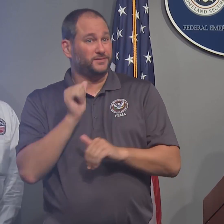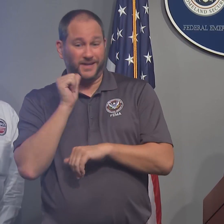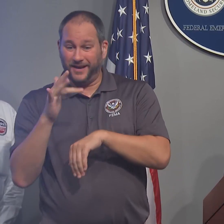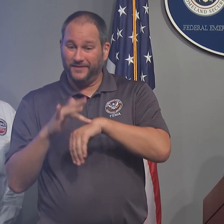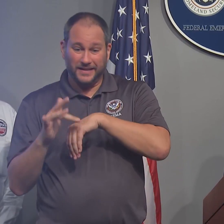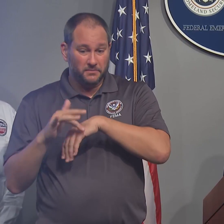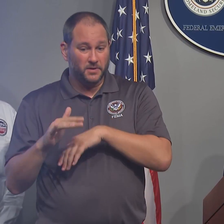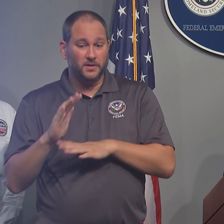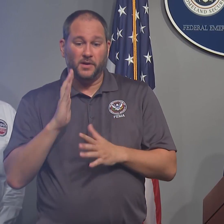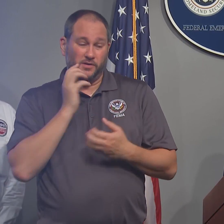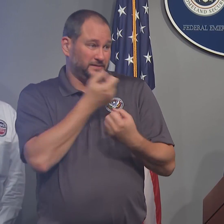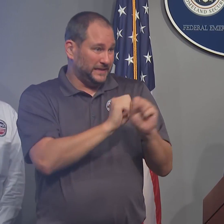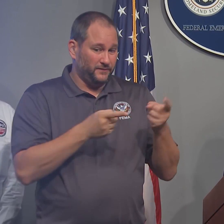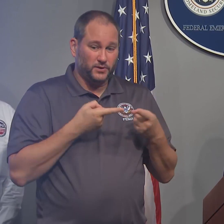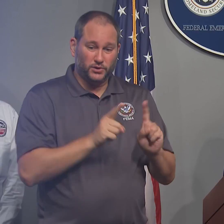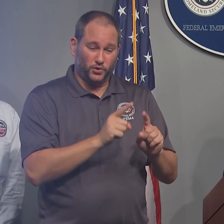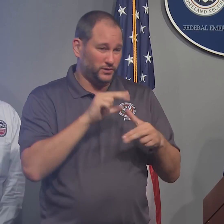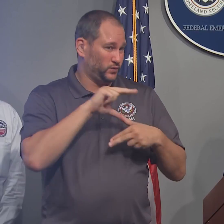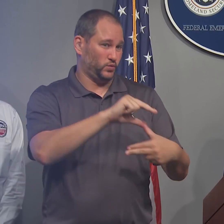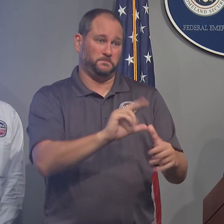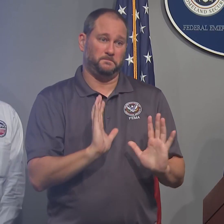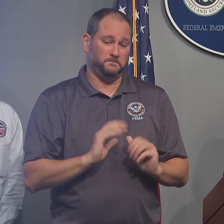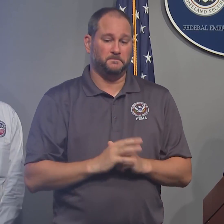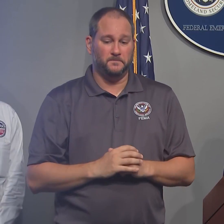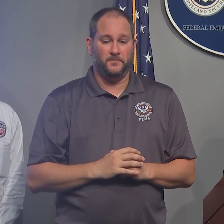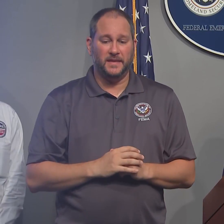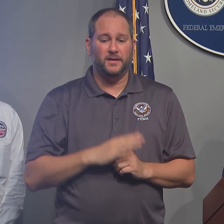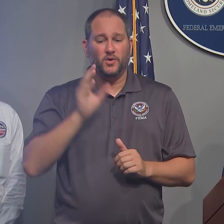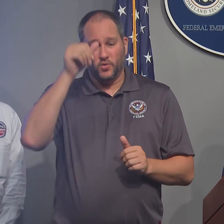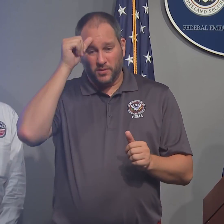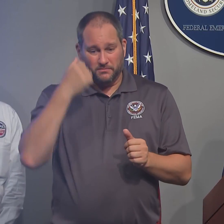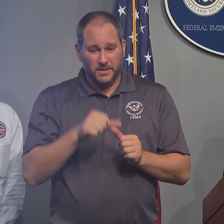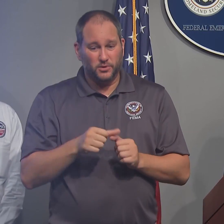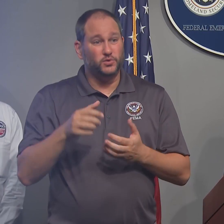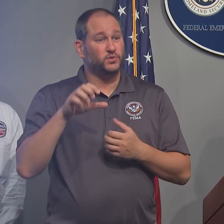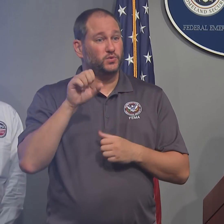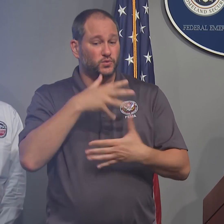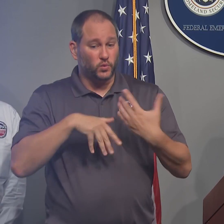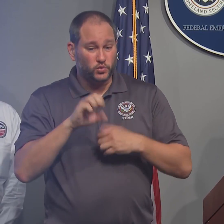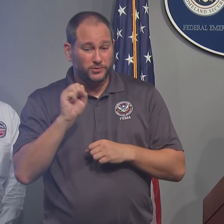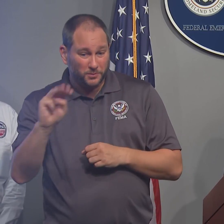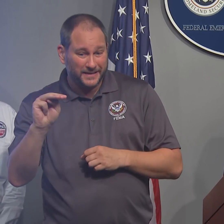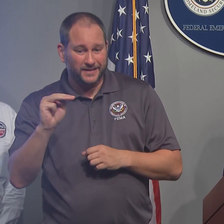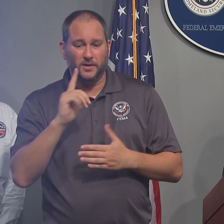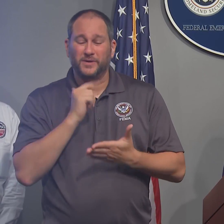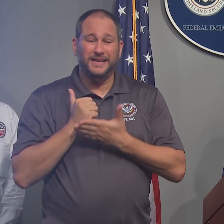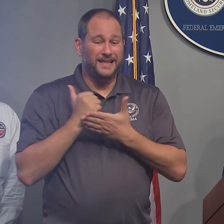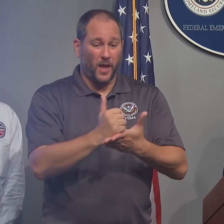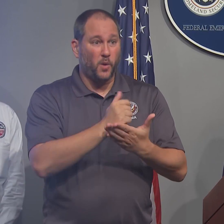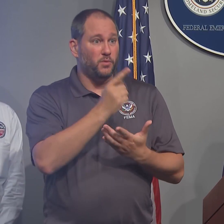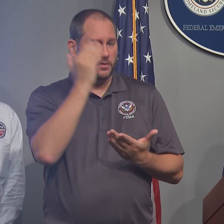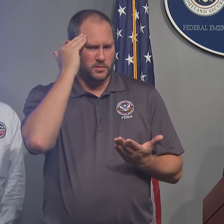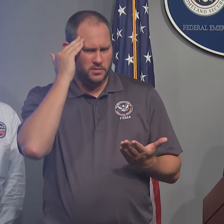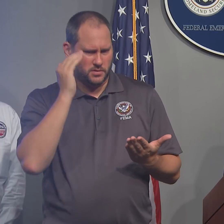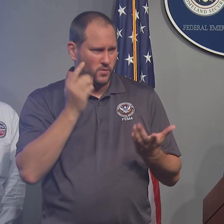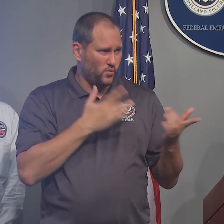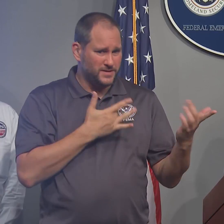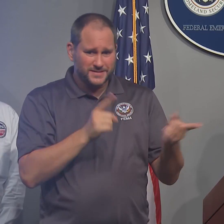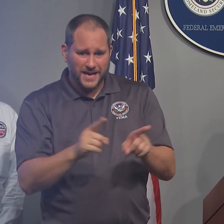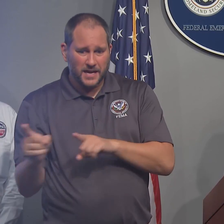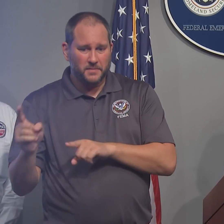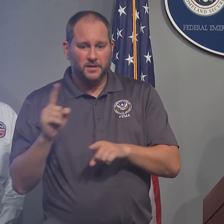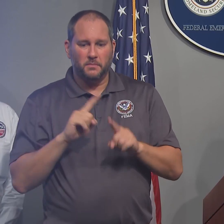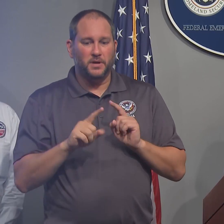after the storm. Remember that social media is a great way to stay informed, but please don't use social media in order to call for help. Please